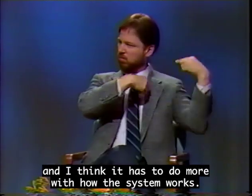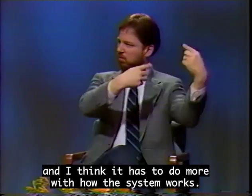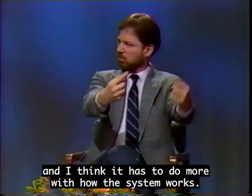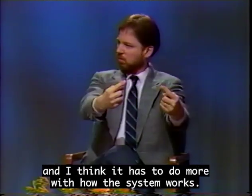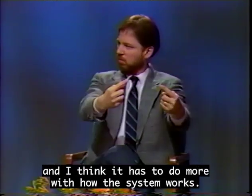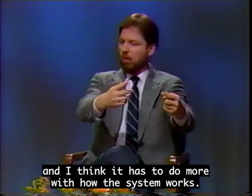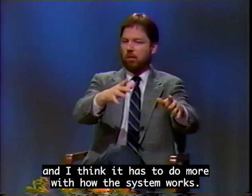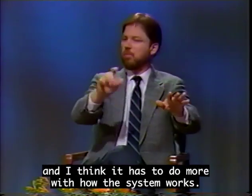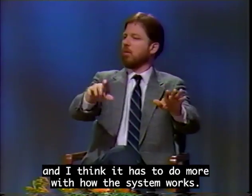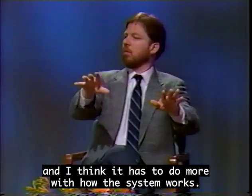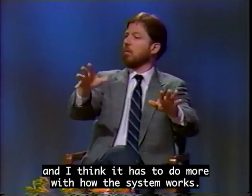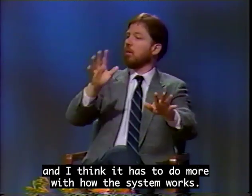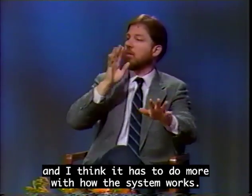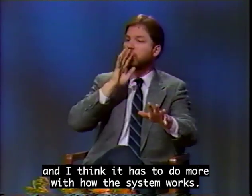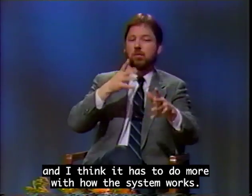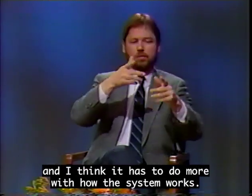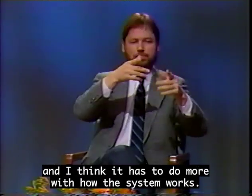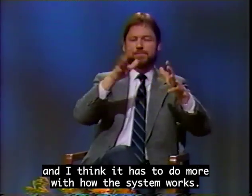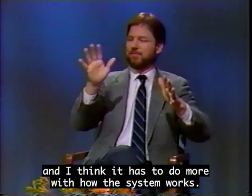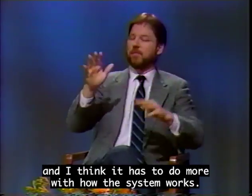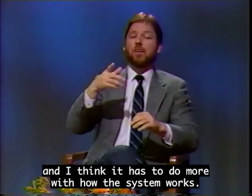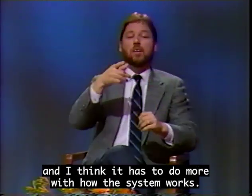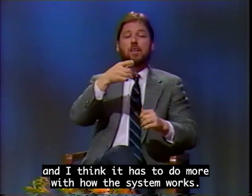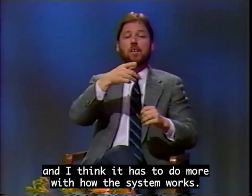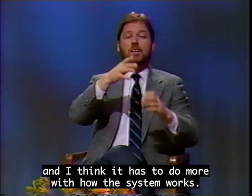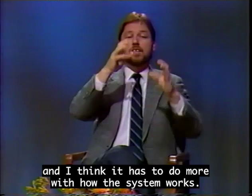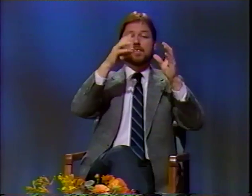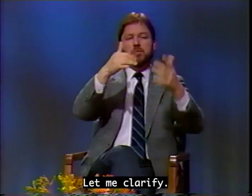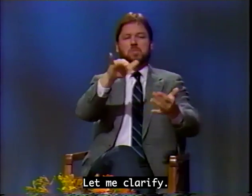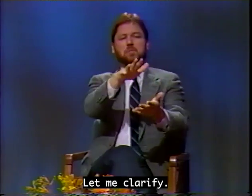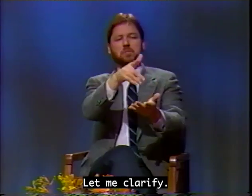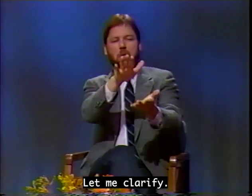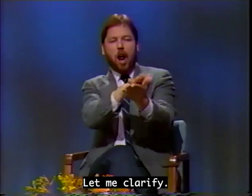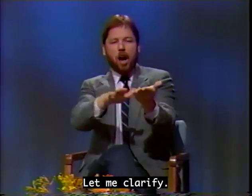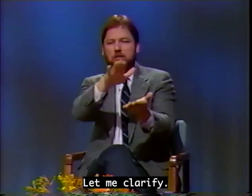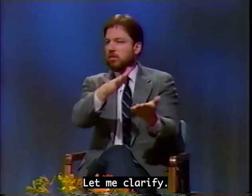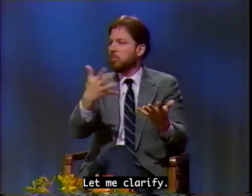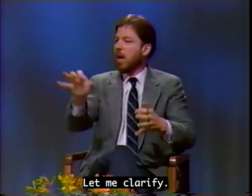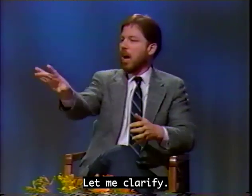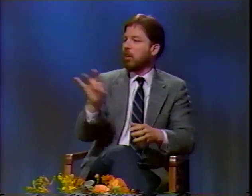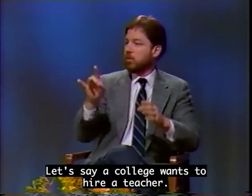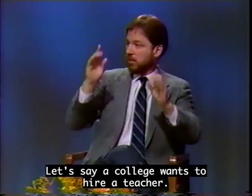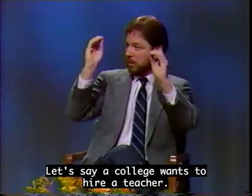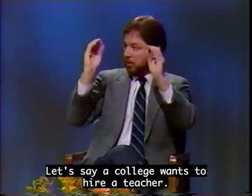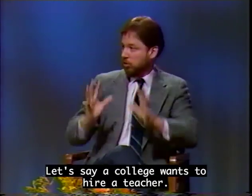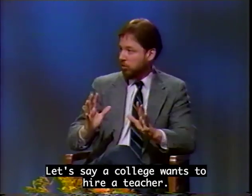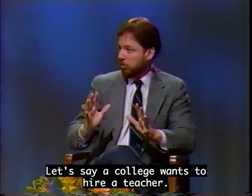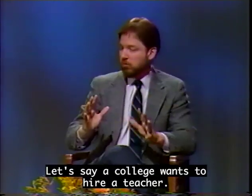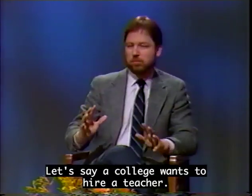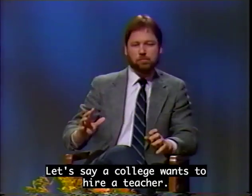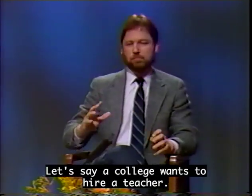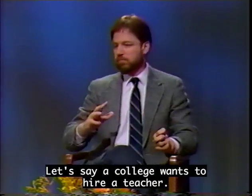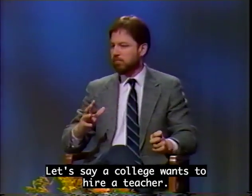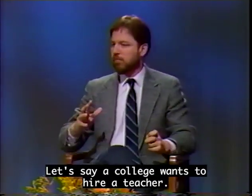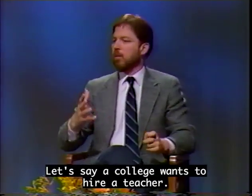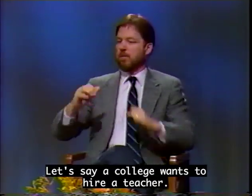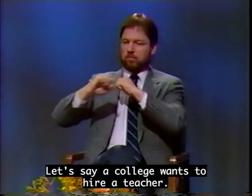to do more with how the system works. Let me clarify. Let's say a college wants to